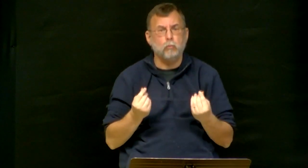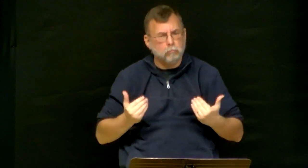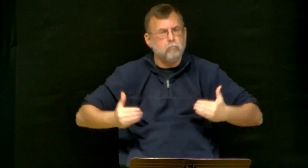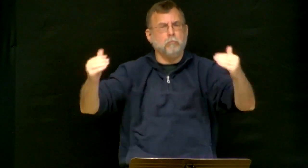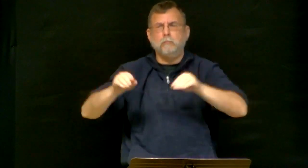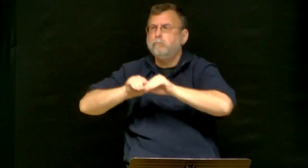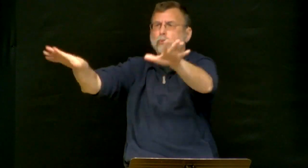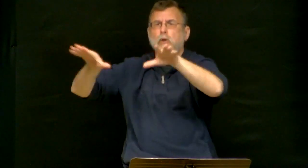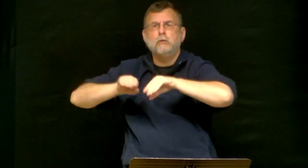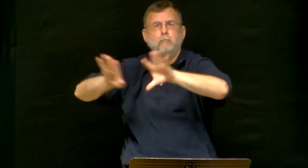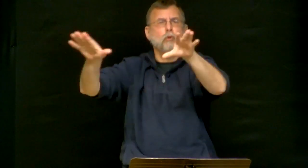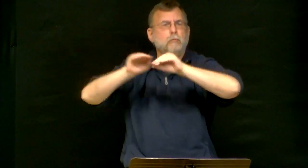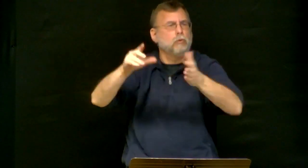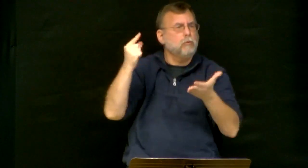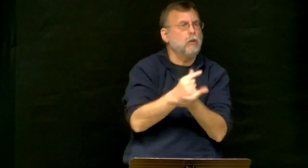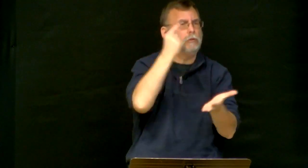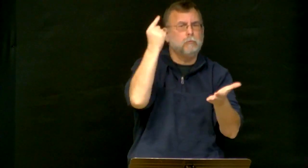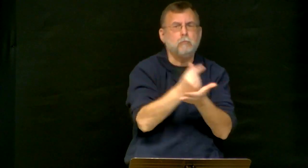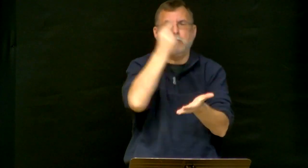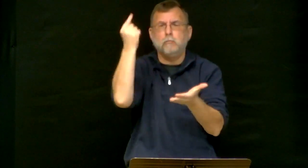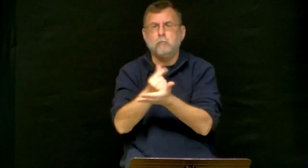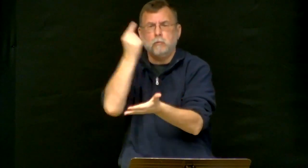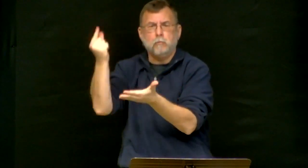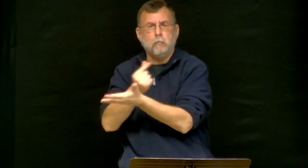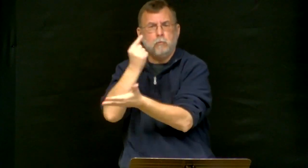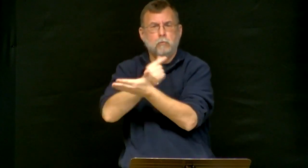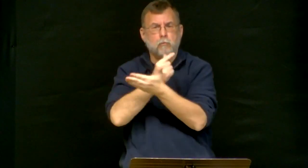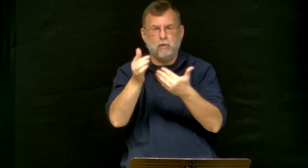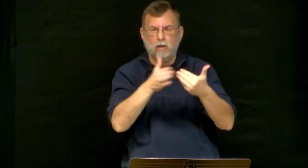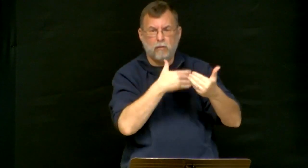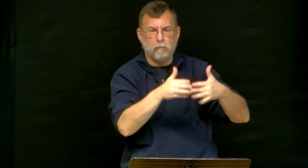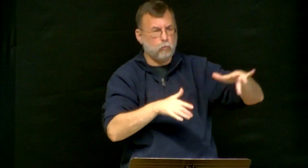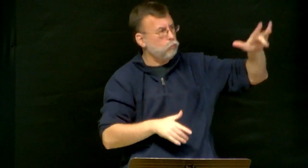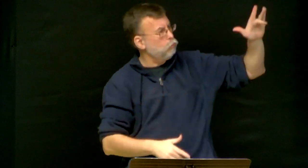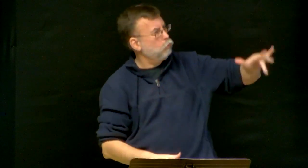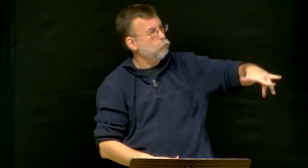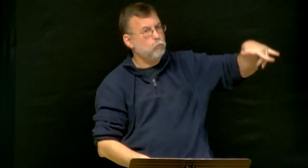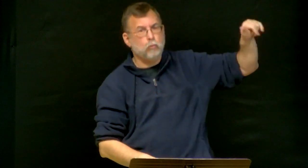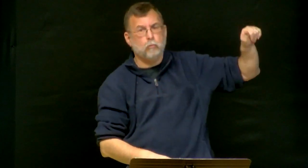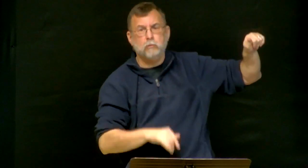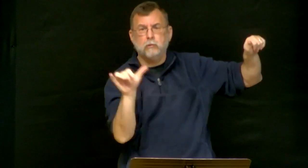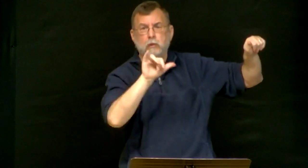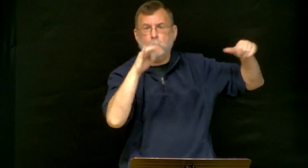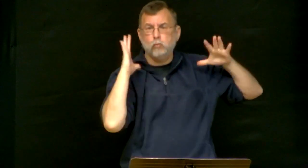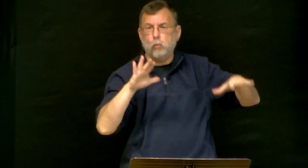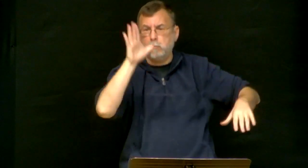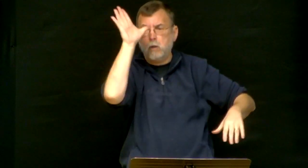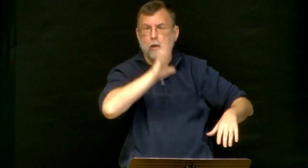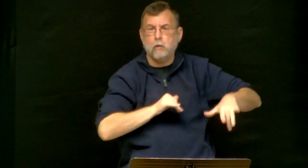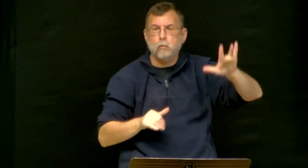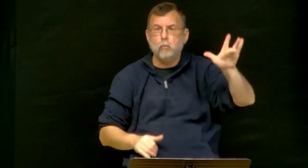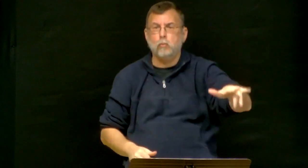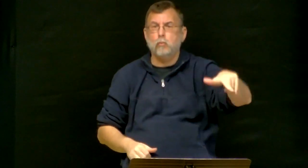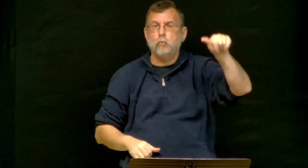What did the disciples do? They carried on, and they preached the gospel. They continued to preach because they knew that Jesus was still